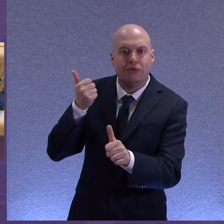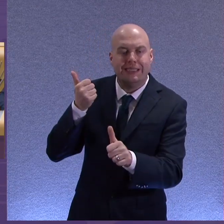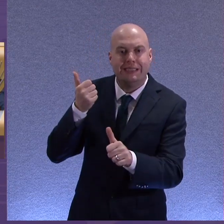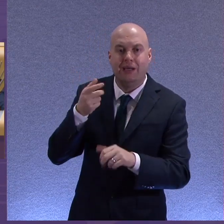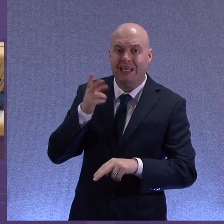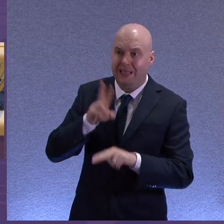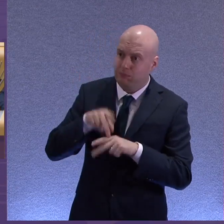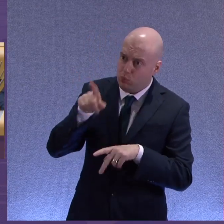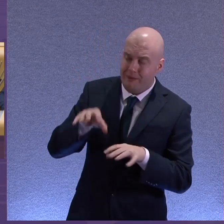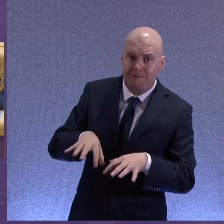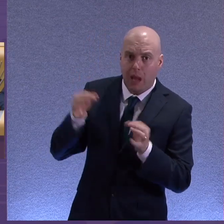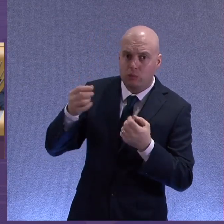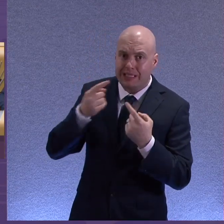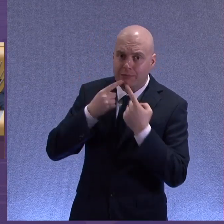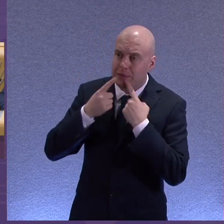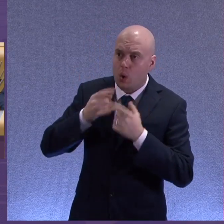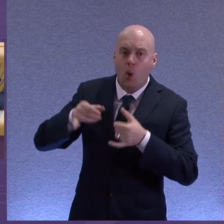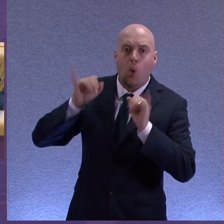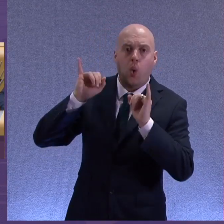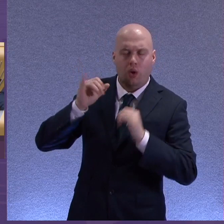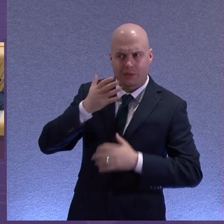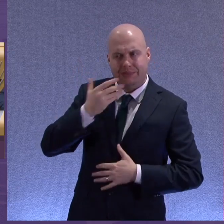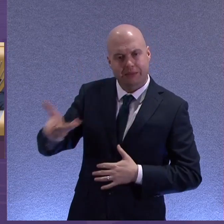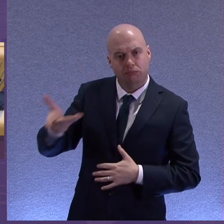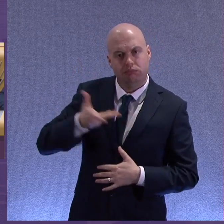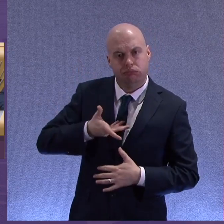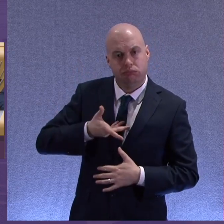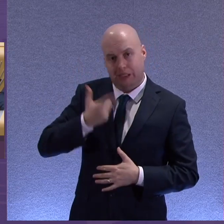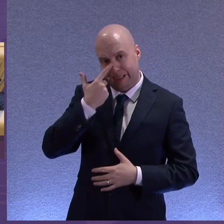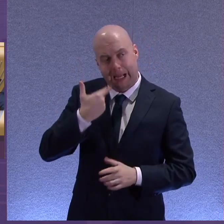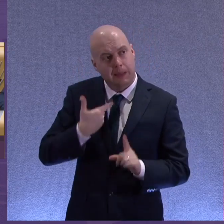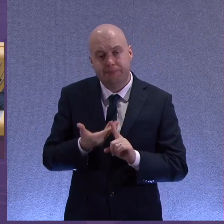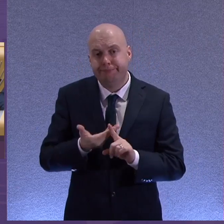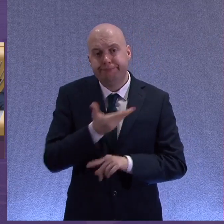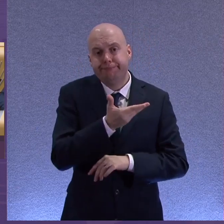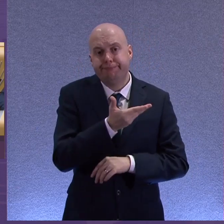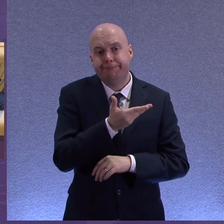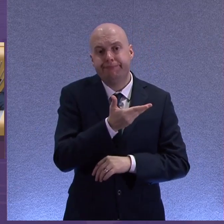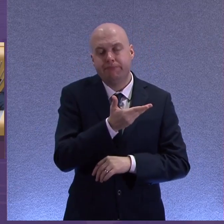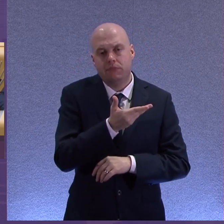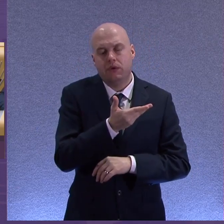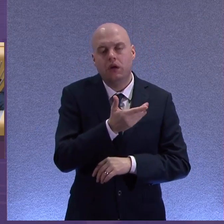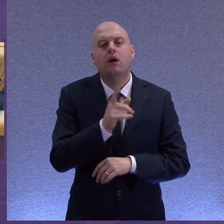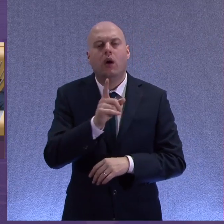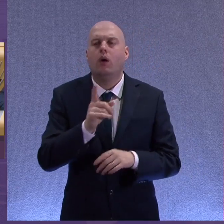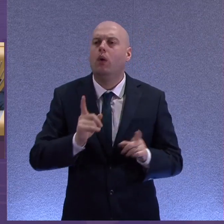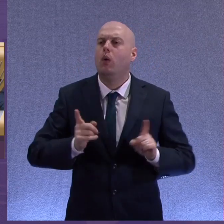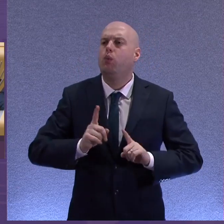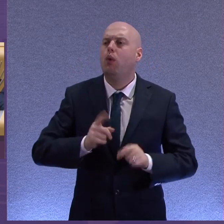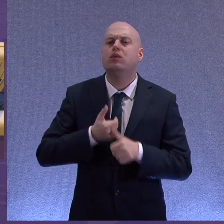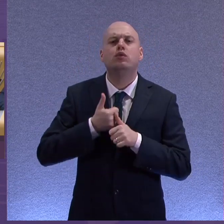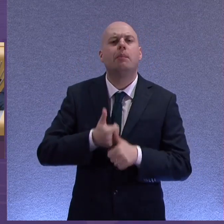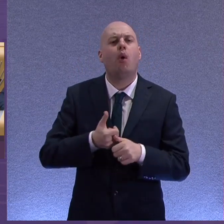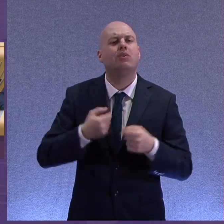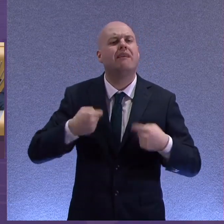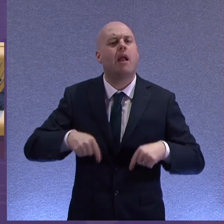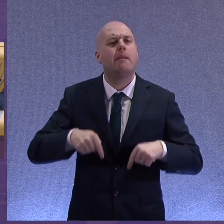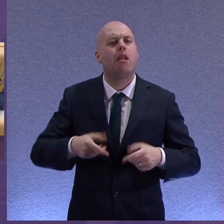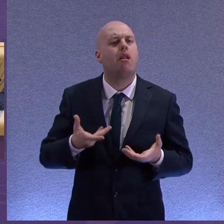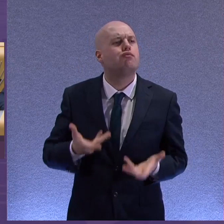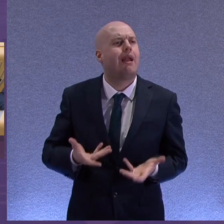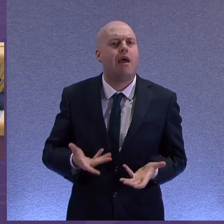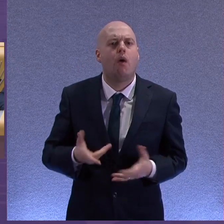directly with the banking industry. In terms of the support that's available, whether it's banking support or